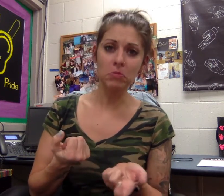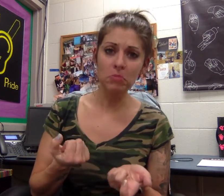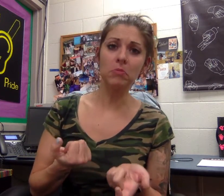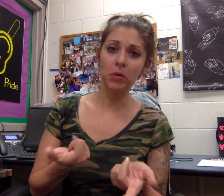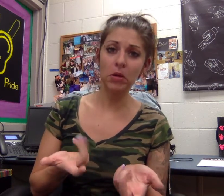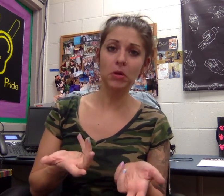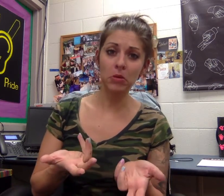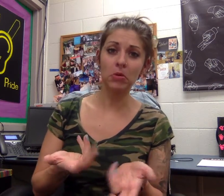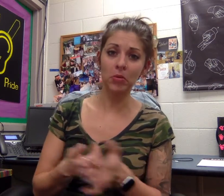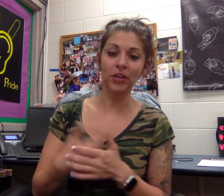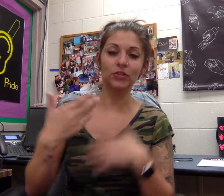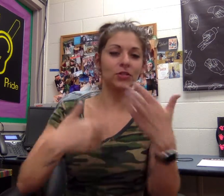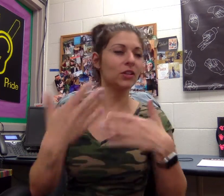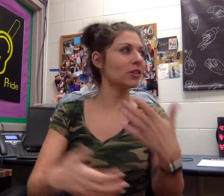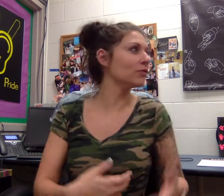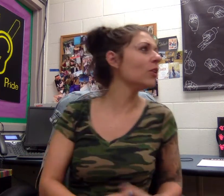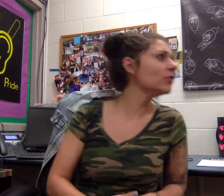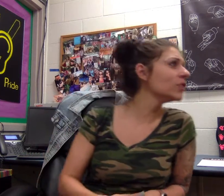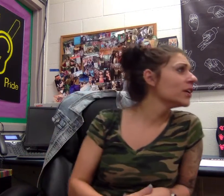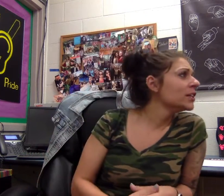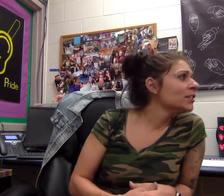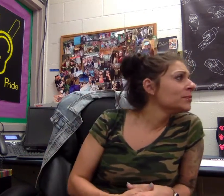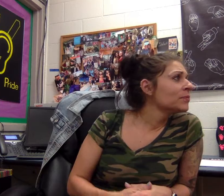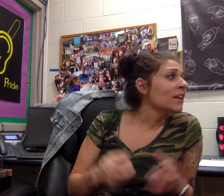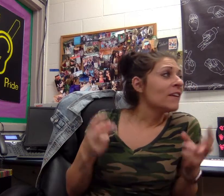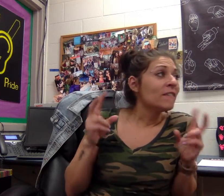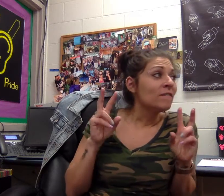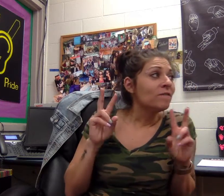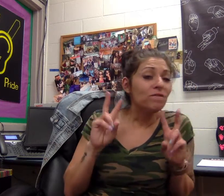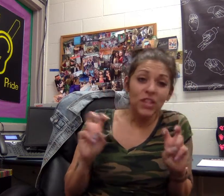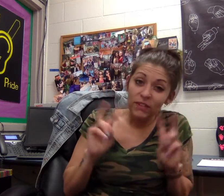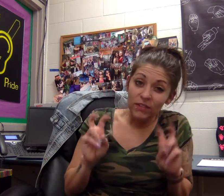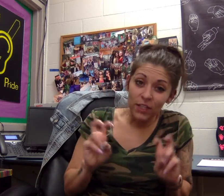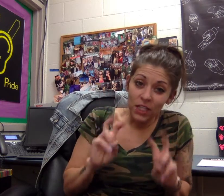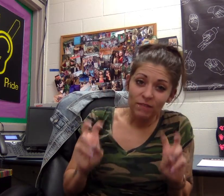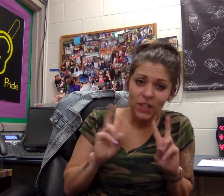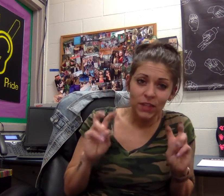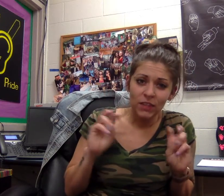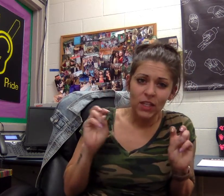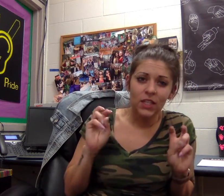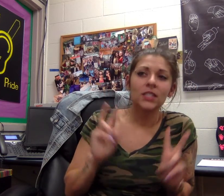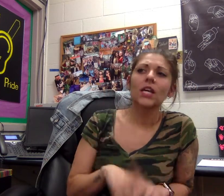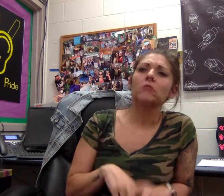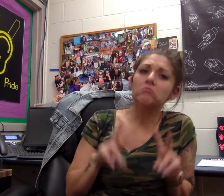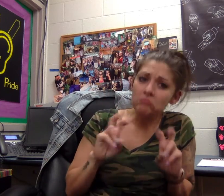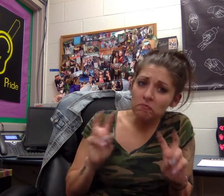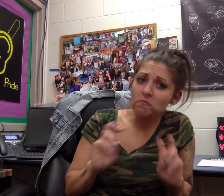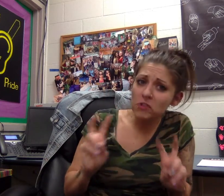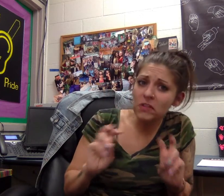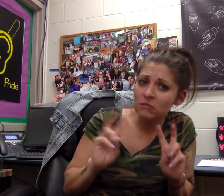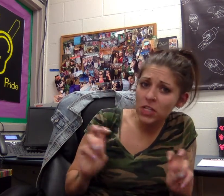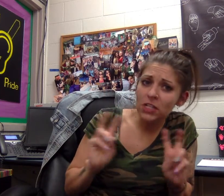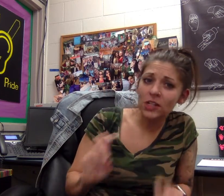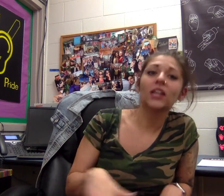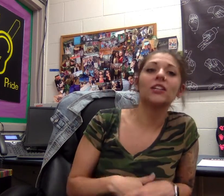it shows that you're involved beep beep beep beep beep is like ooh beep beep beep like